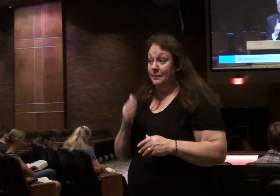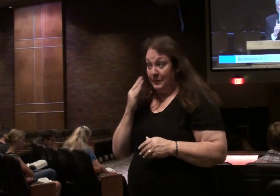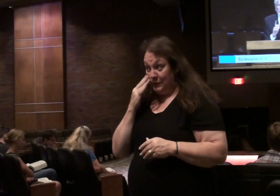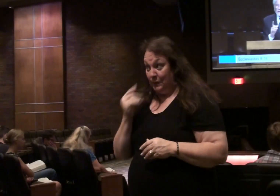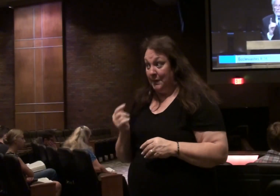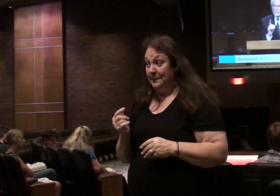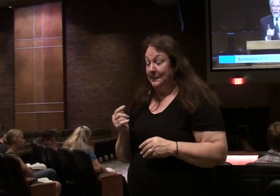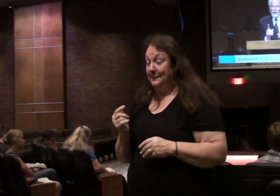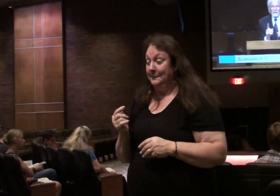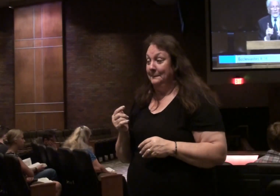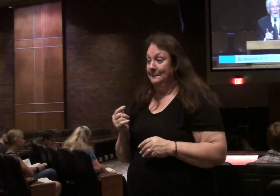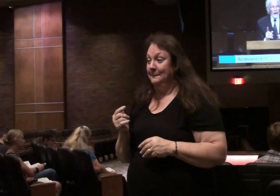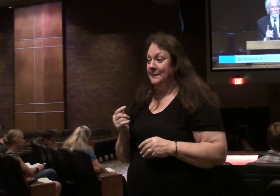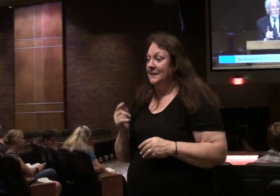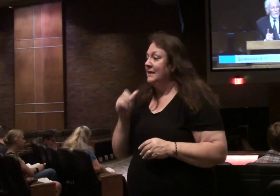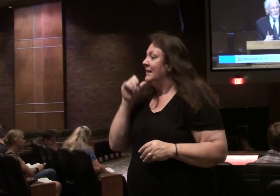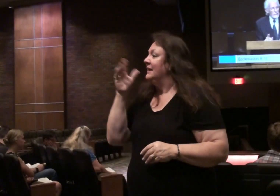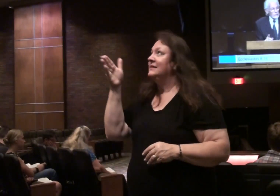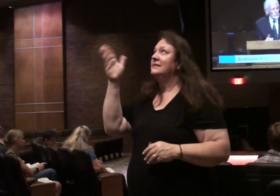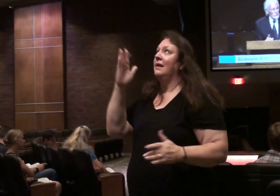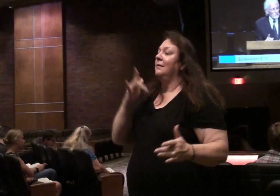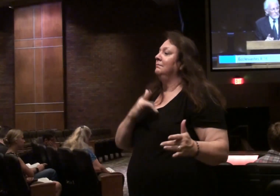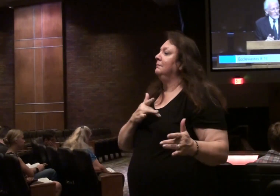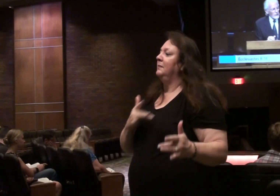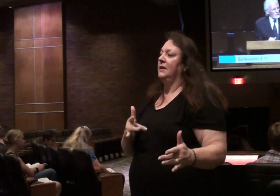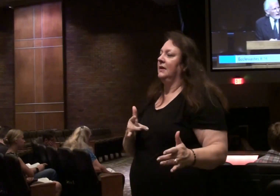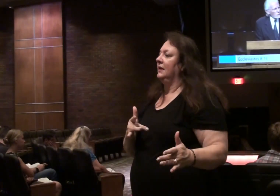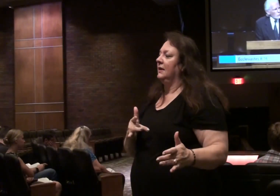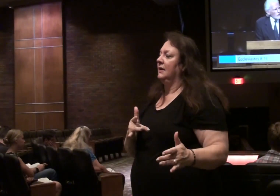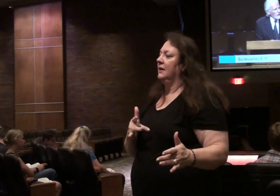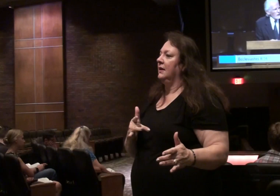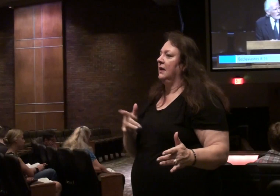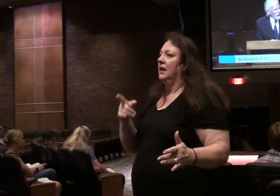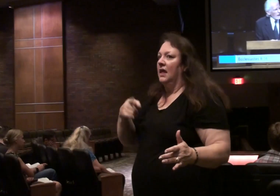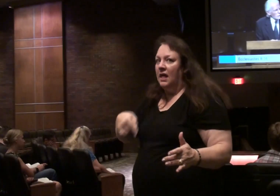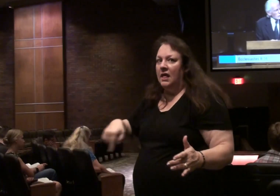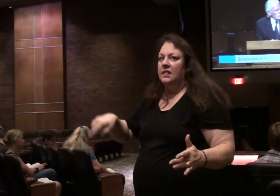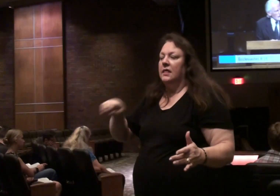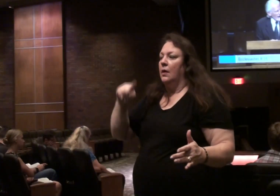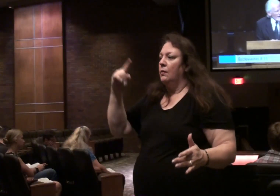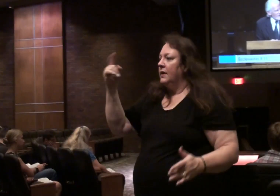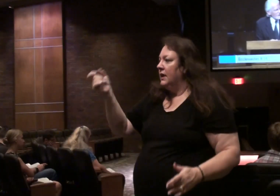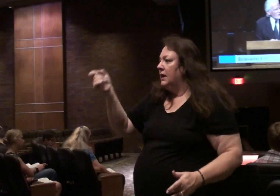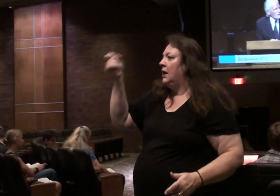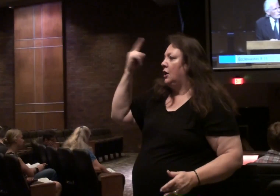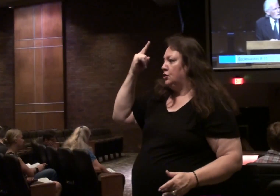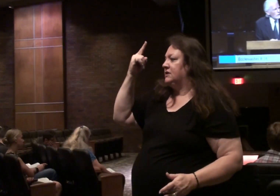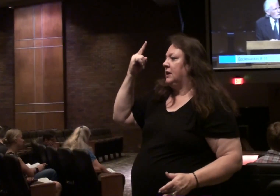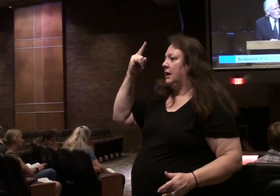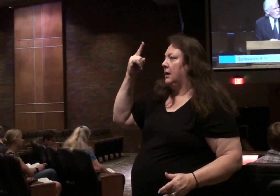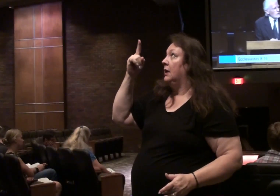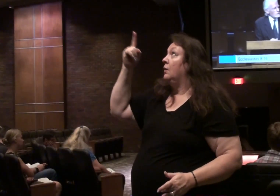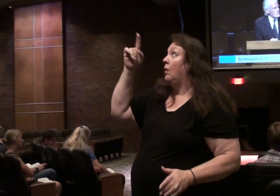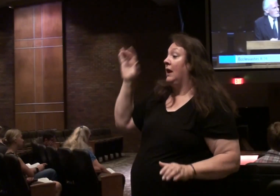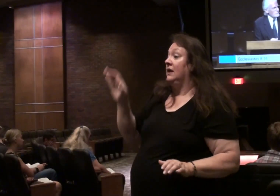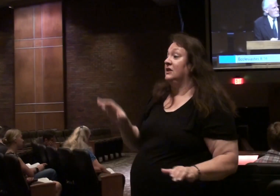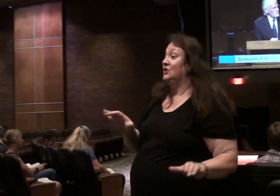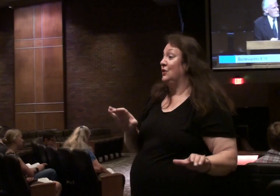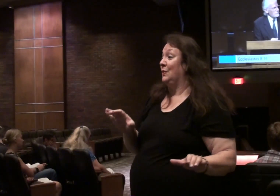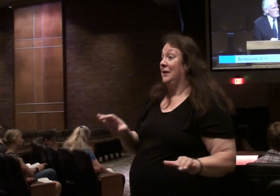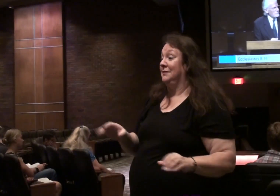what? It's not God's intention that we understand what He's doing.